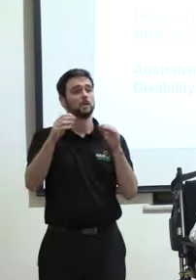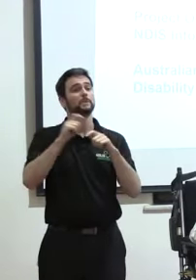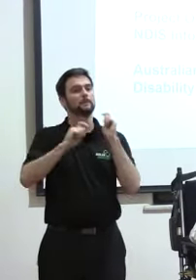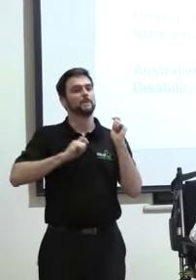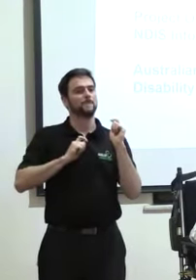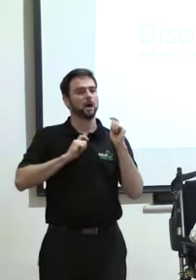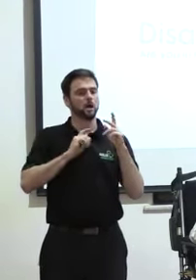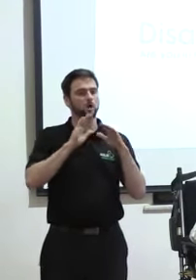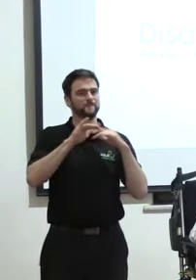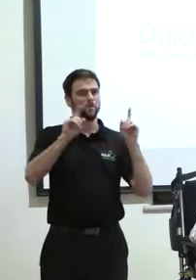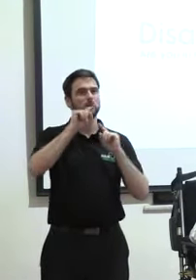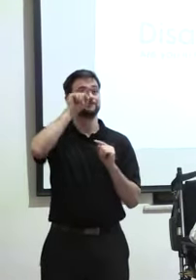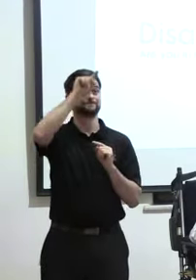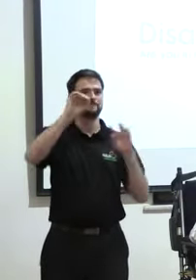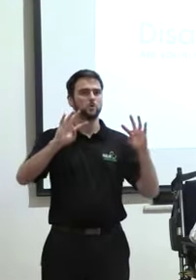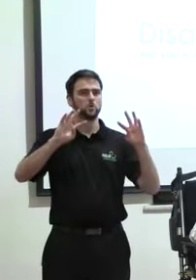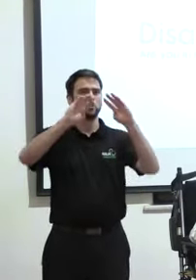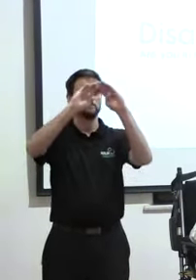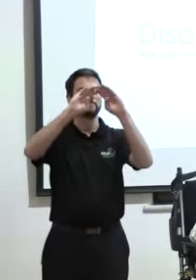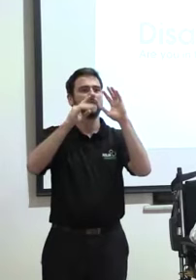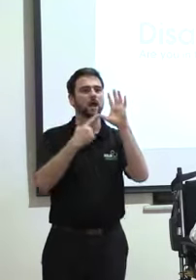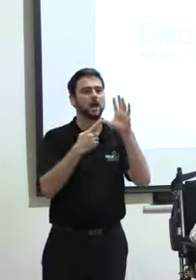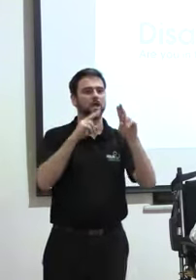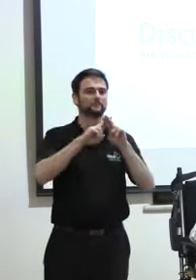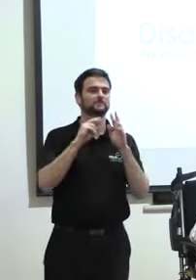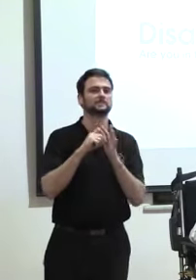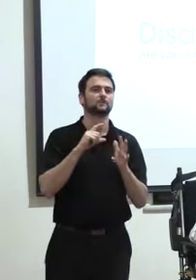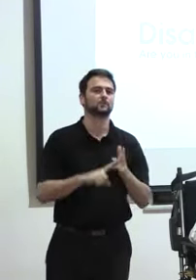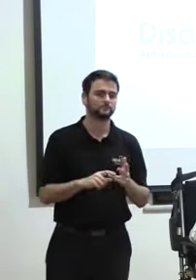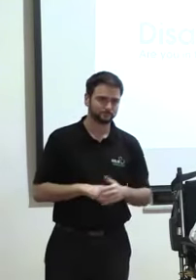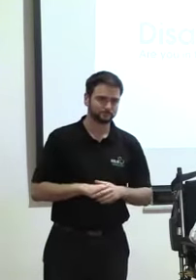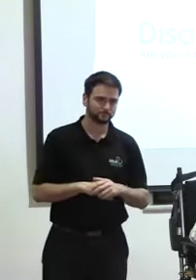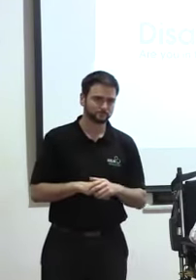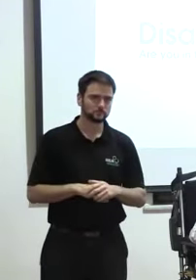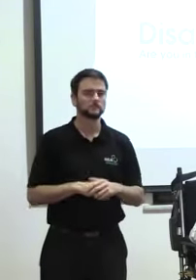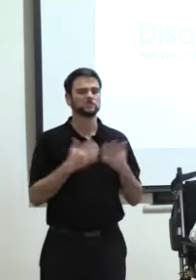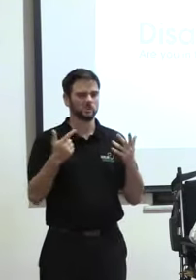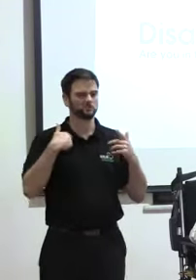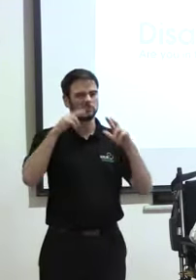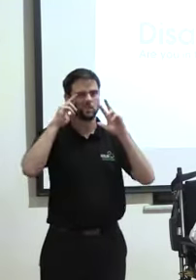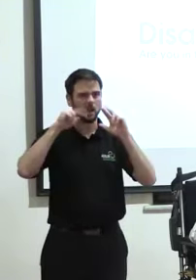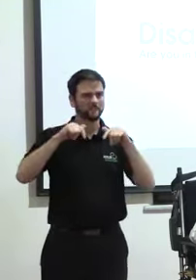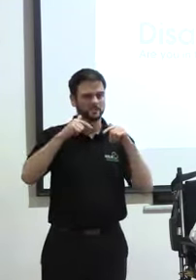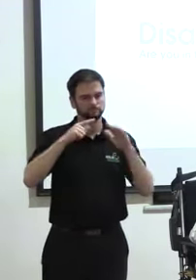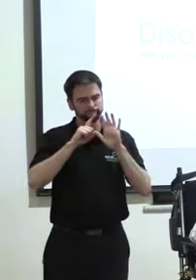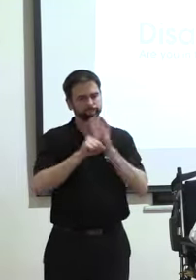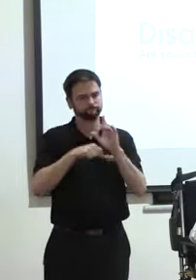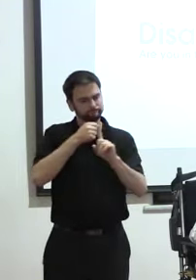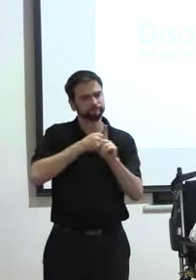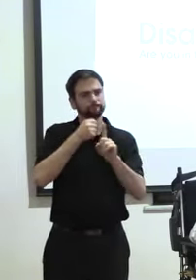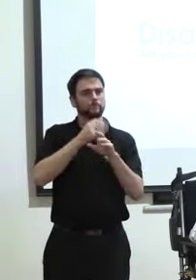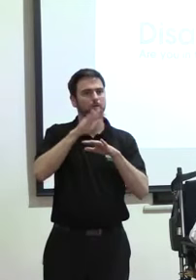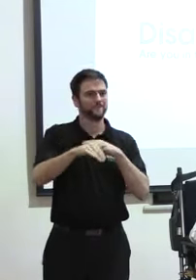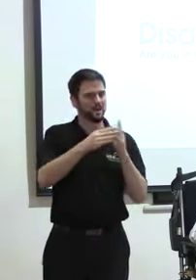Loop project, which is a part of AFDO. So again, we're running some workshops, so I had to give that